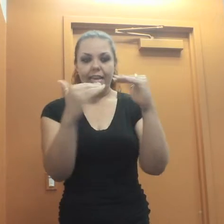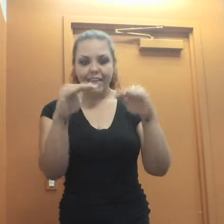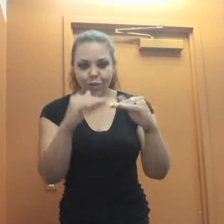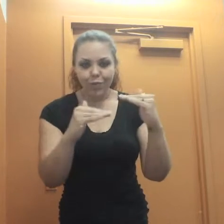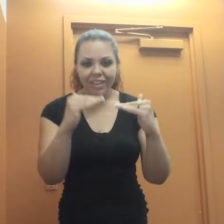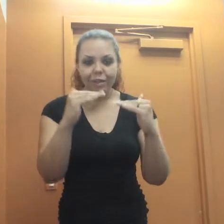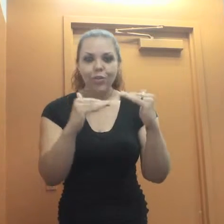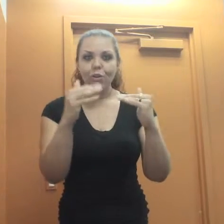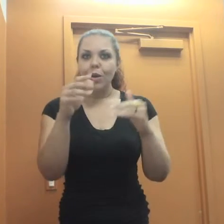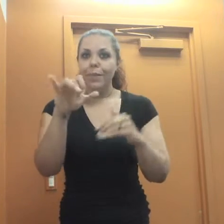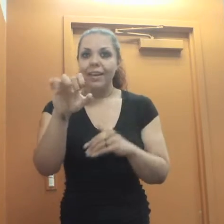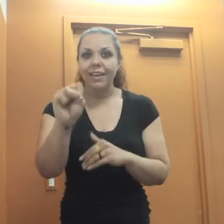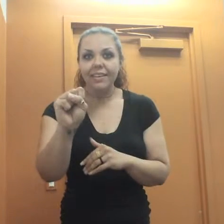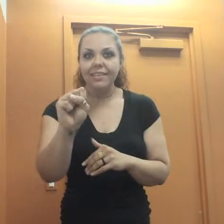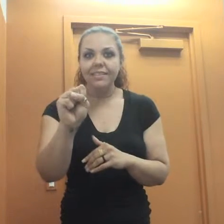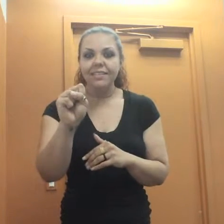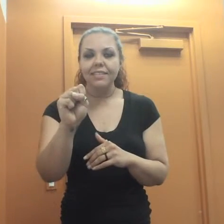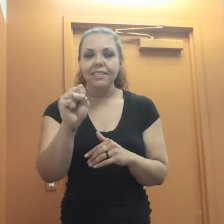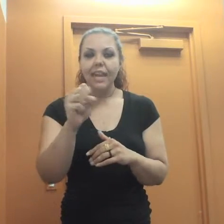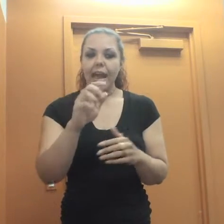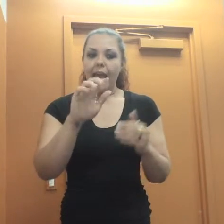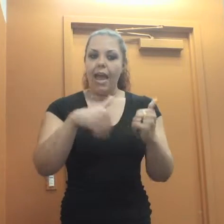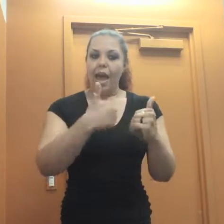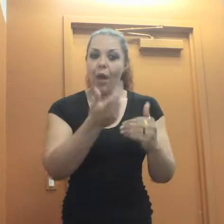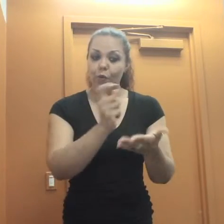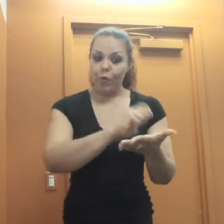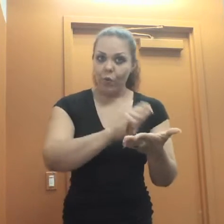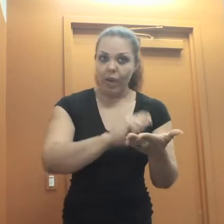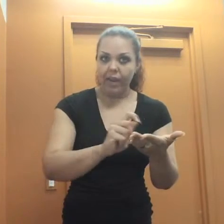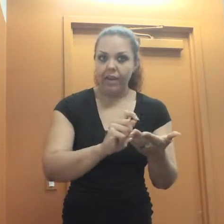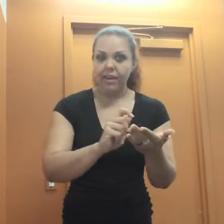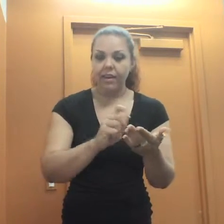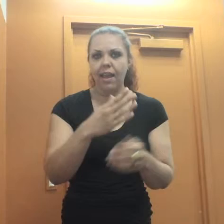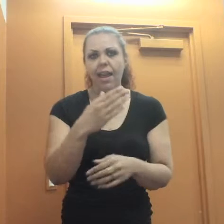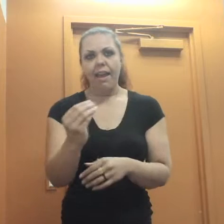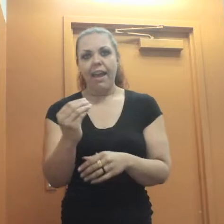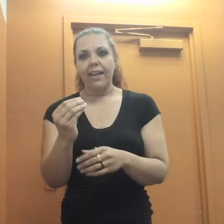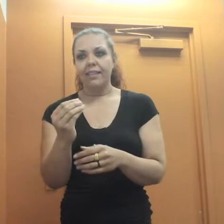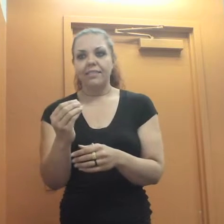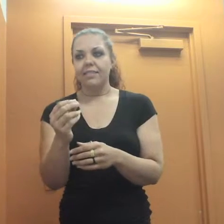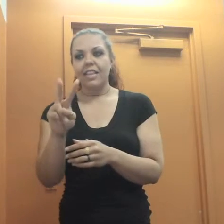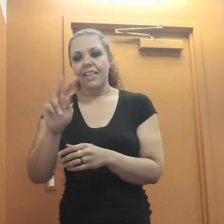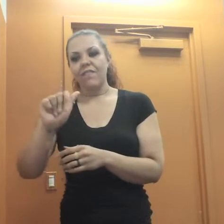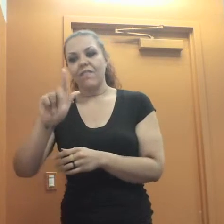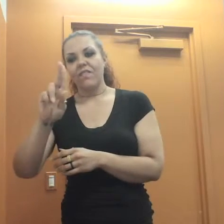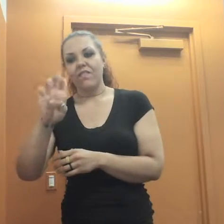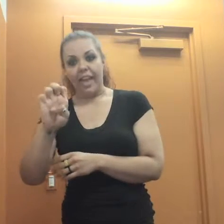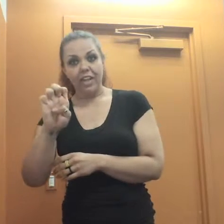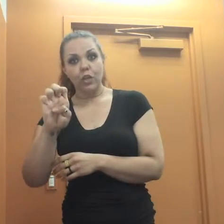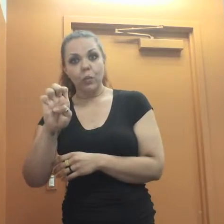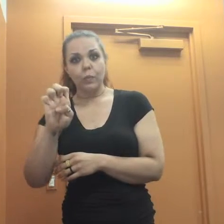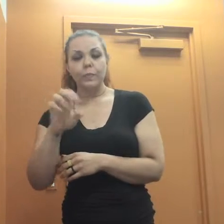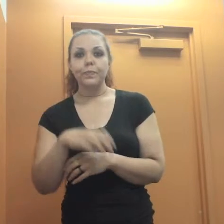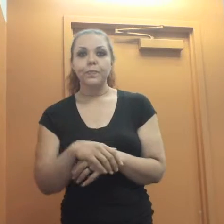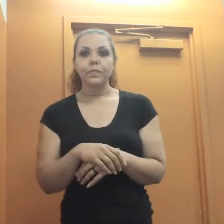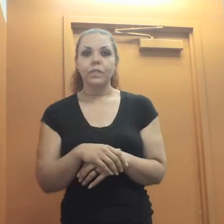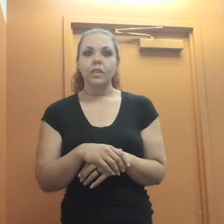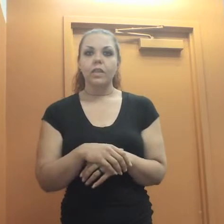its numerical value tells you. But don't get too relaxed. In actual practice,